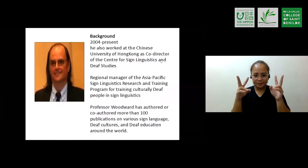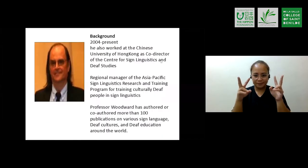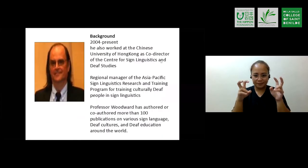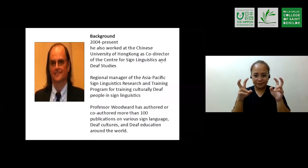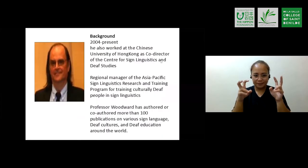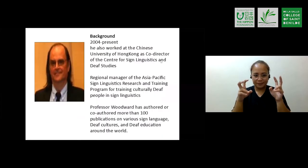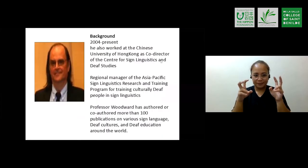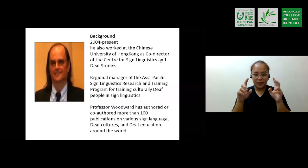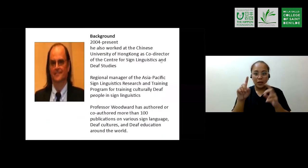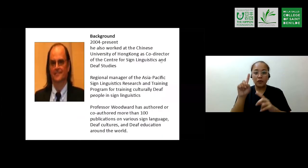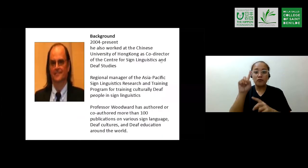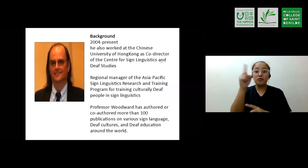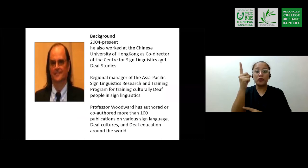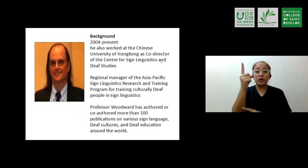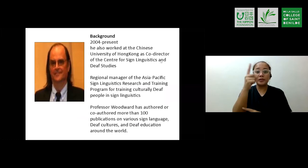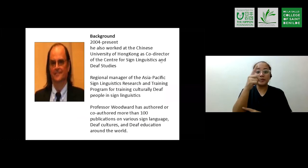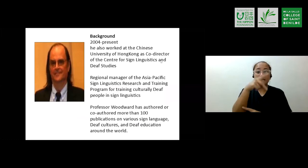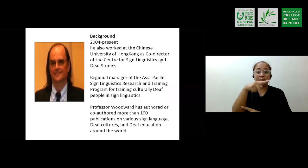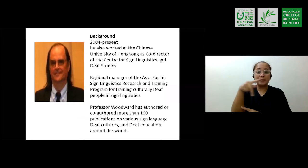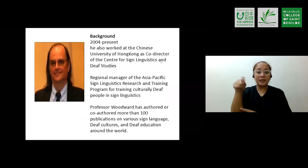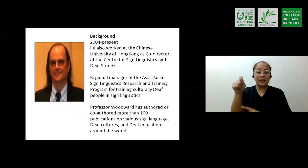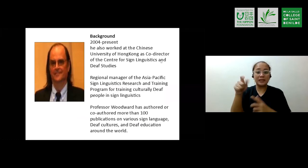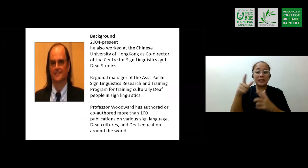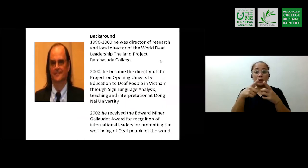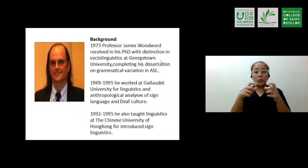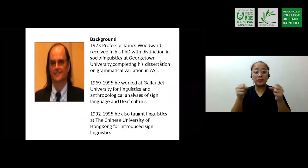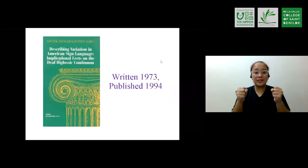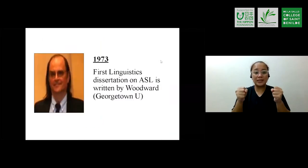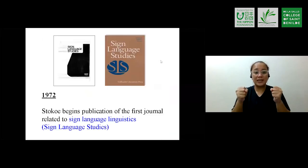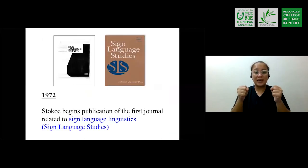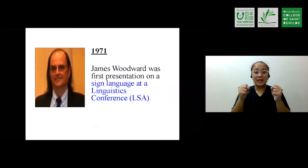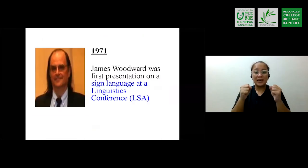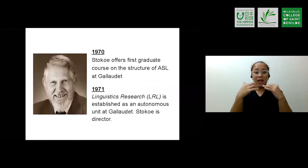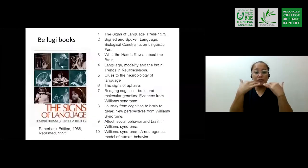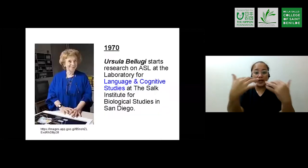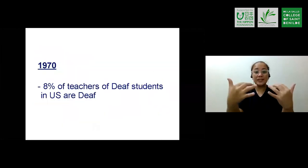the first presentation at a linguistics conference, back.